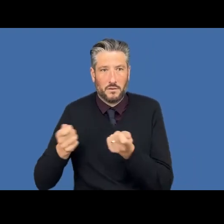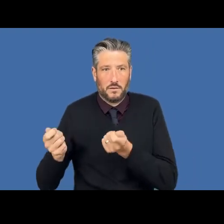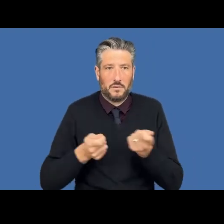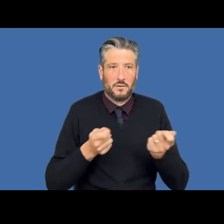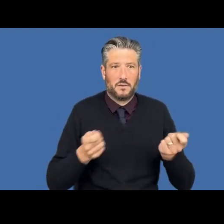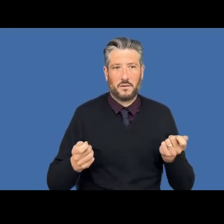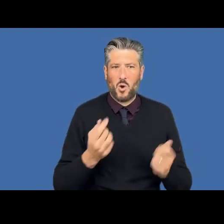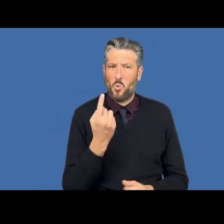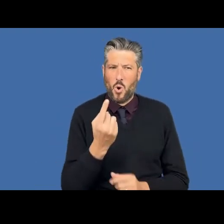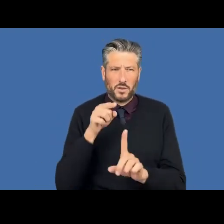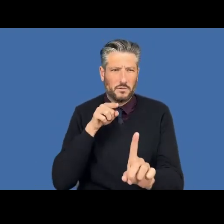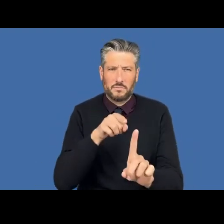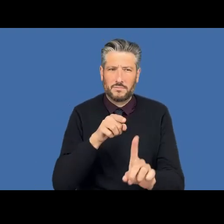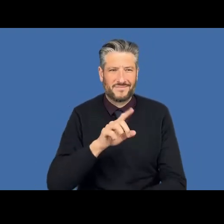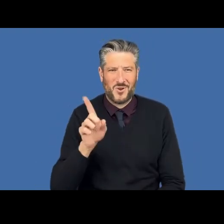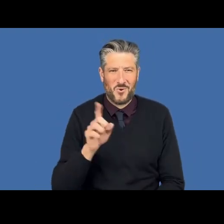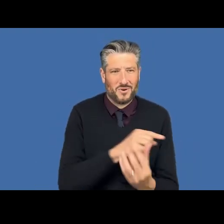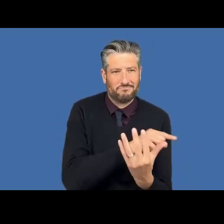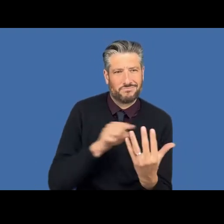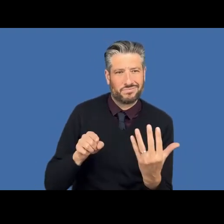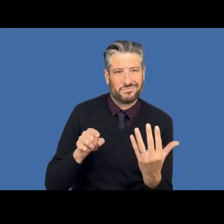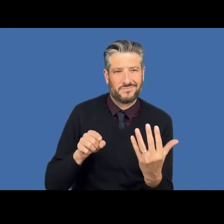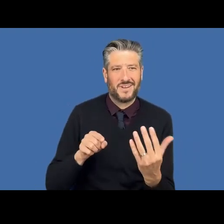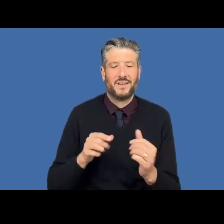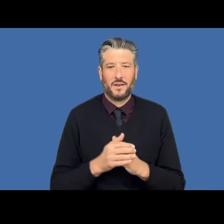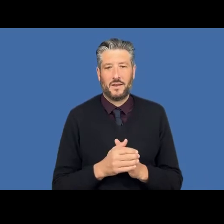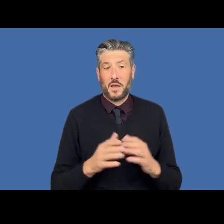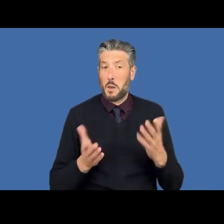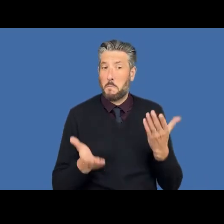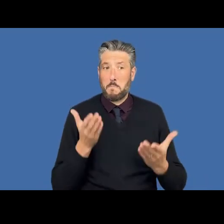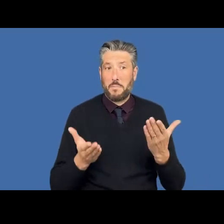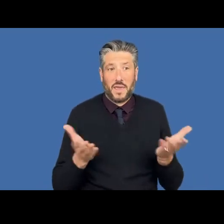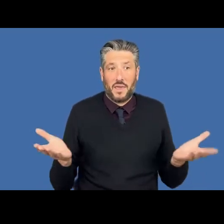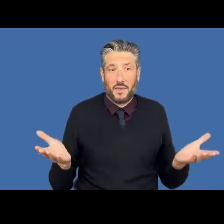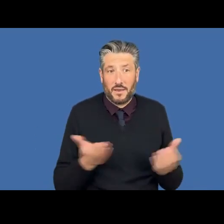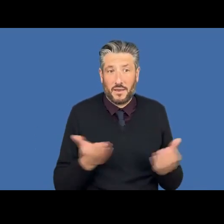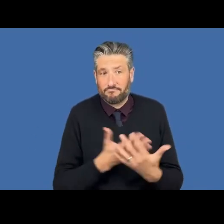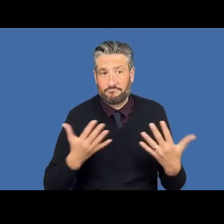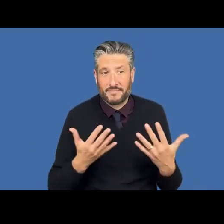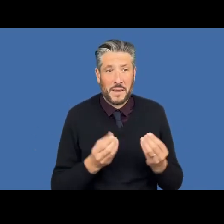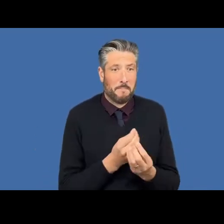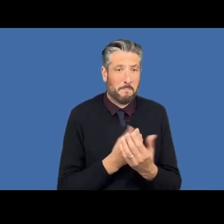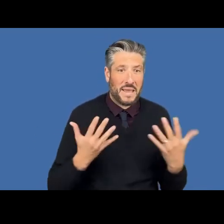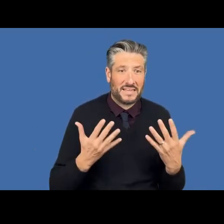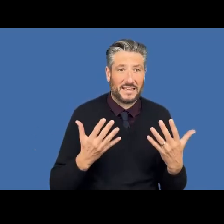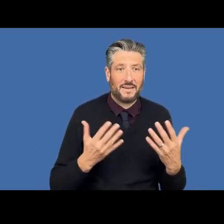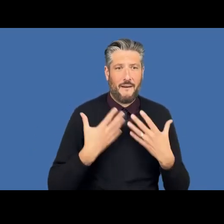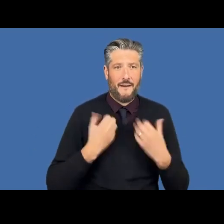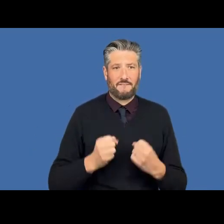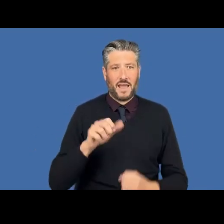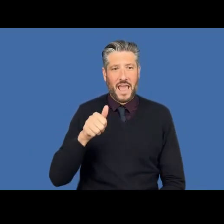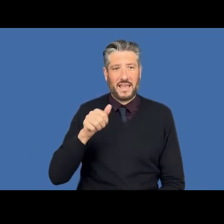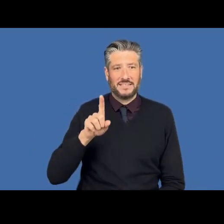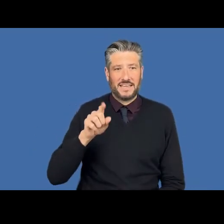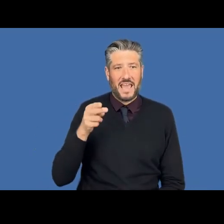there are so many people with ADHD in the job, because we find lots of shiny new things to be doing and keep